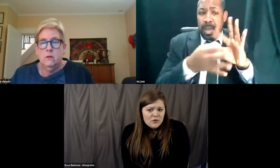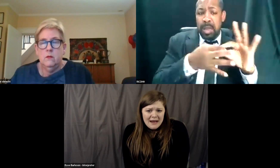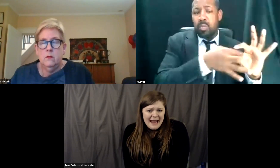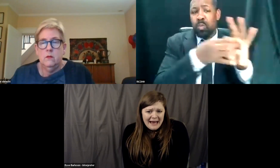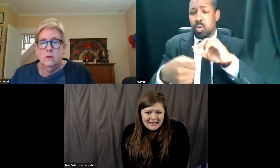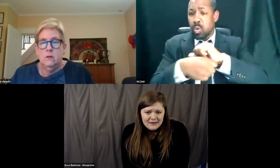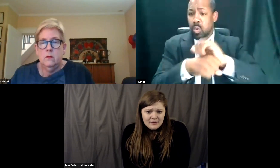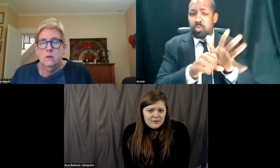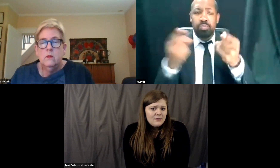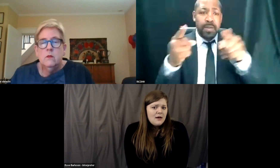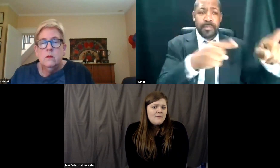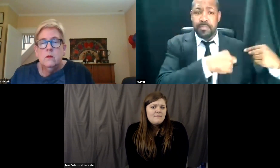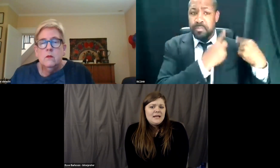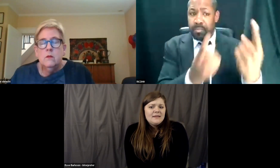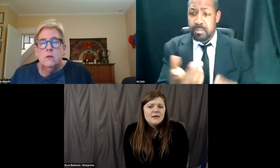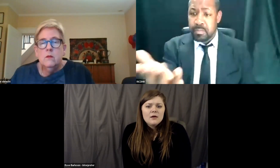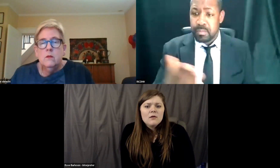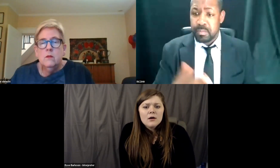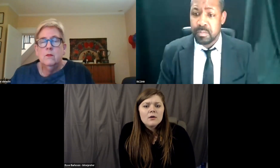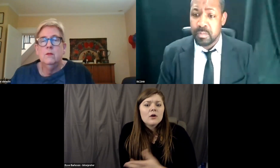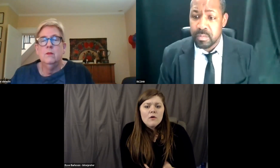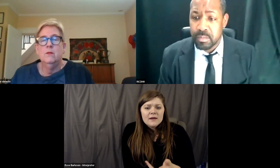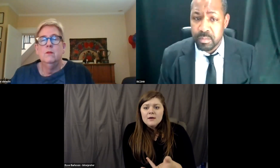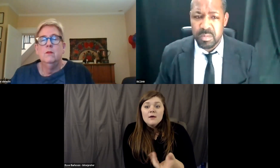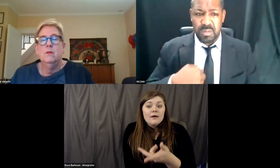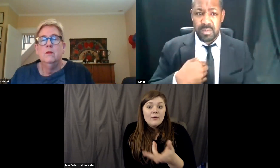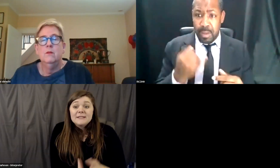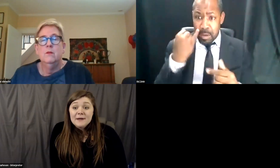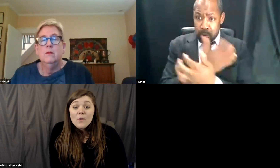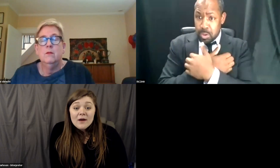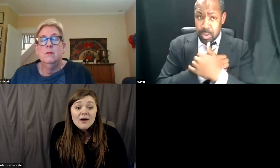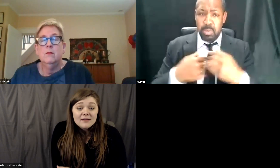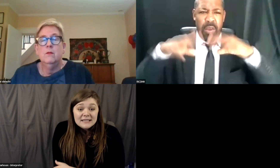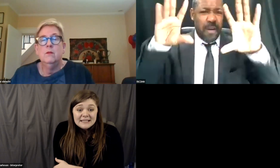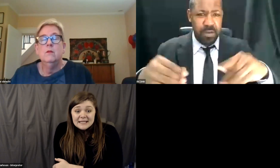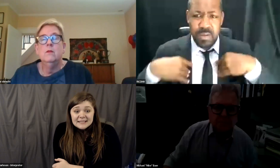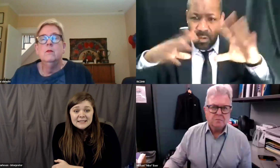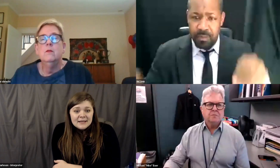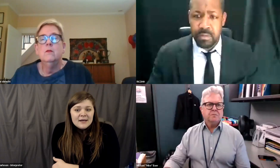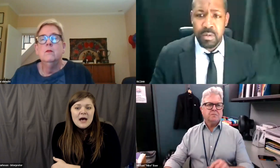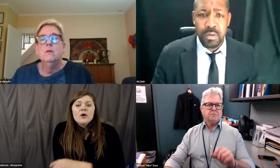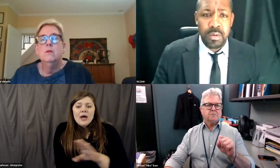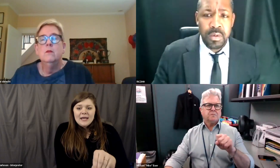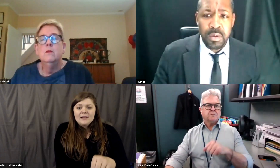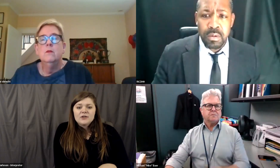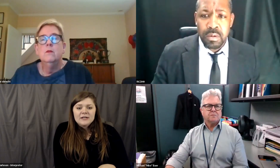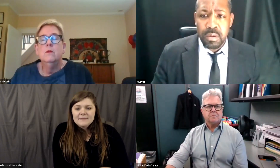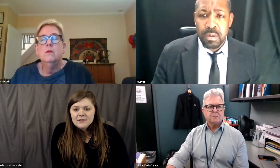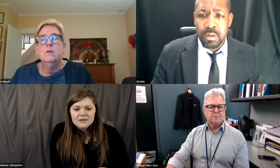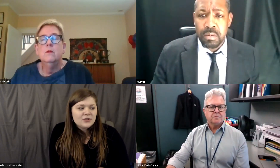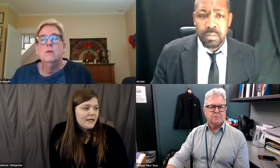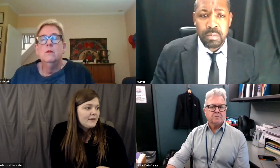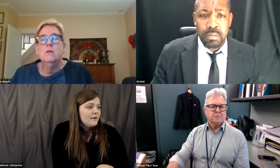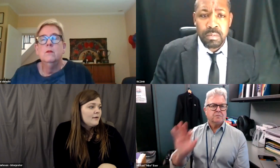Bear, would you mind adding anything along COVID, what's been going on since? I'll go ahead and decrease